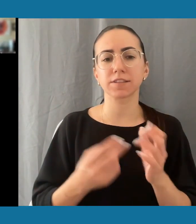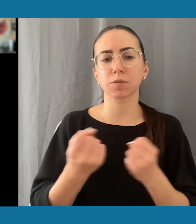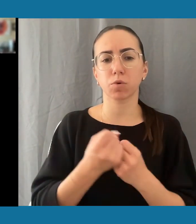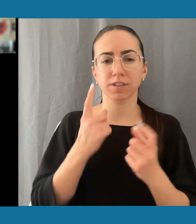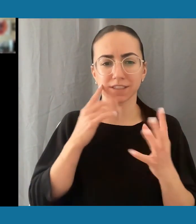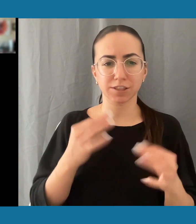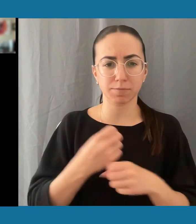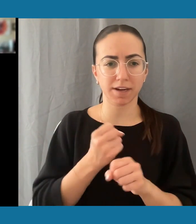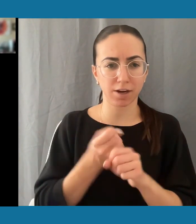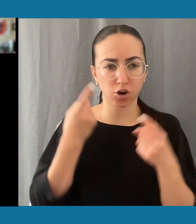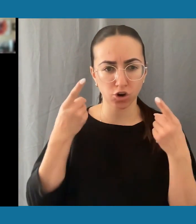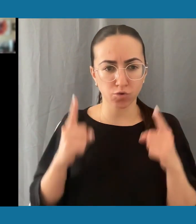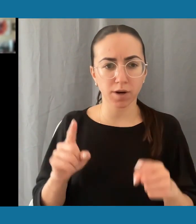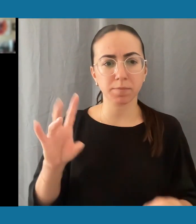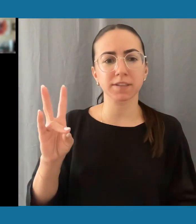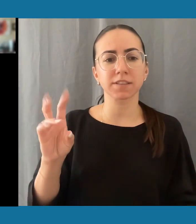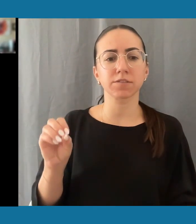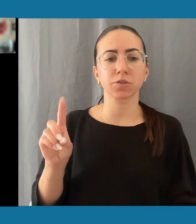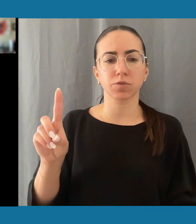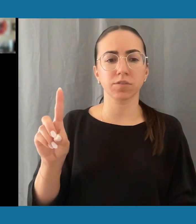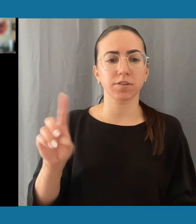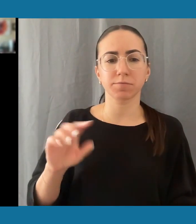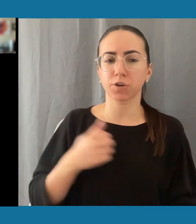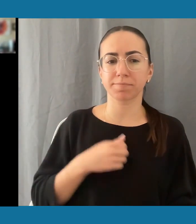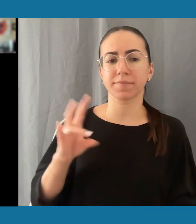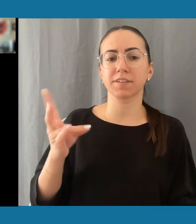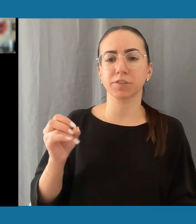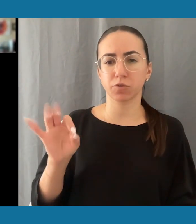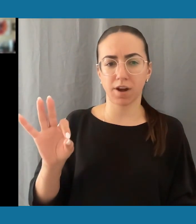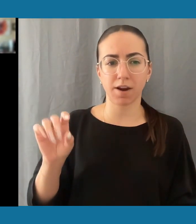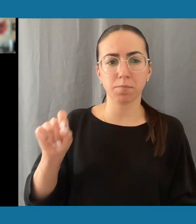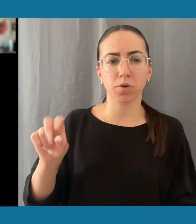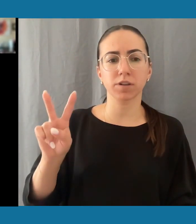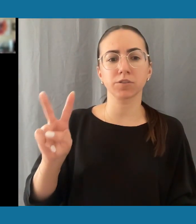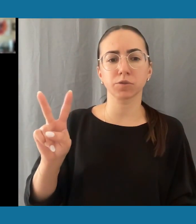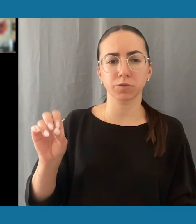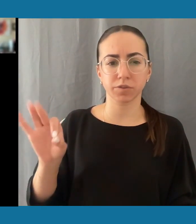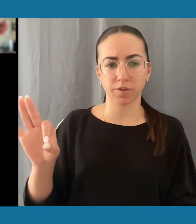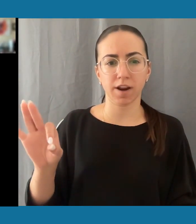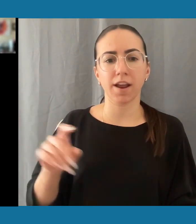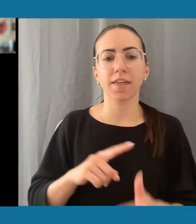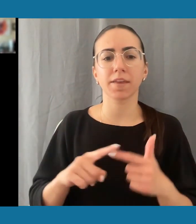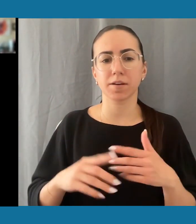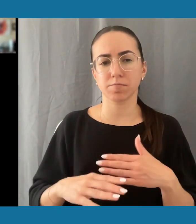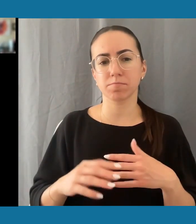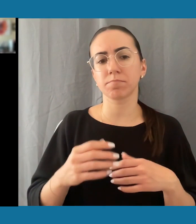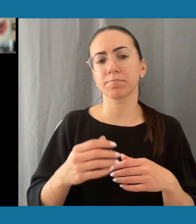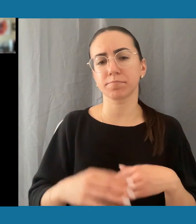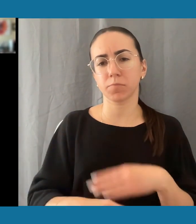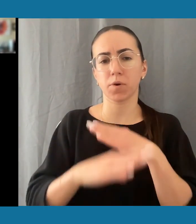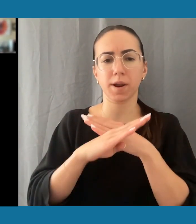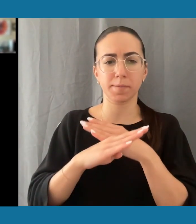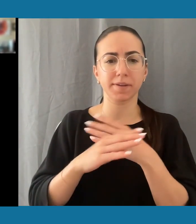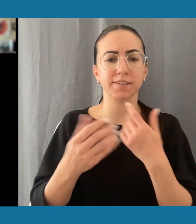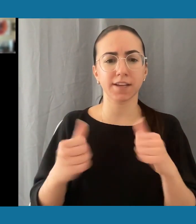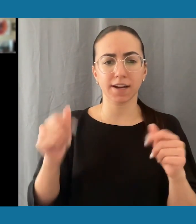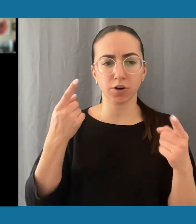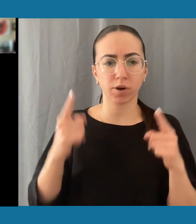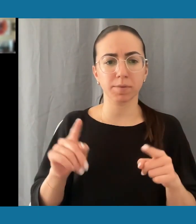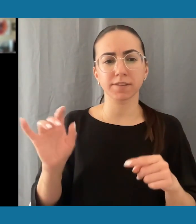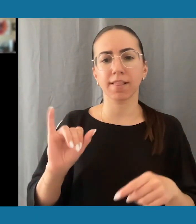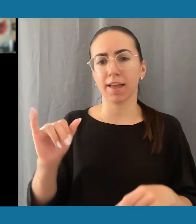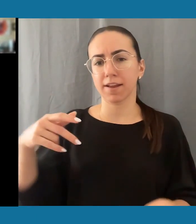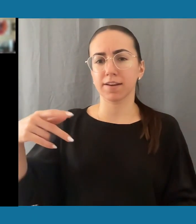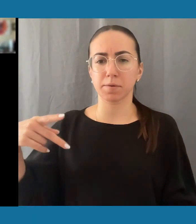709.2209, and it prohibits such agreements from acting as a durable power of attorney. So in Florida, we actually